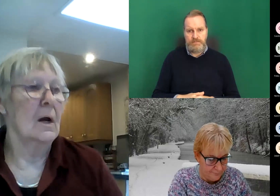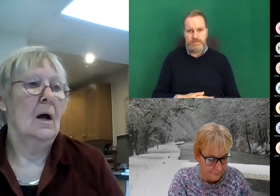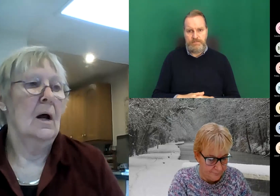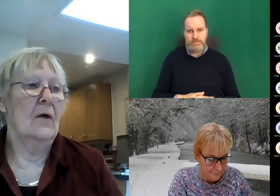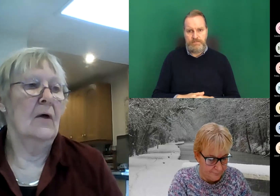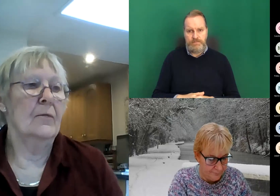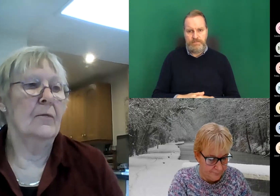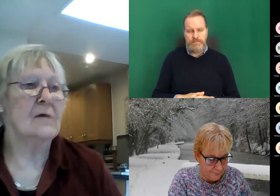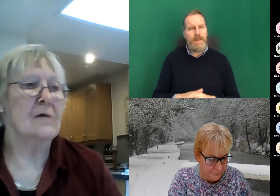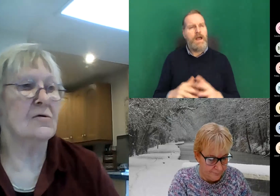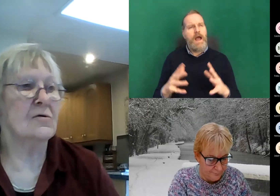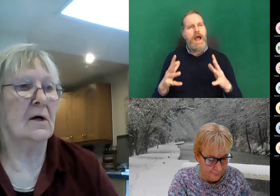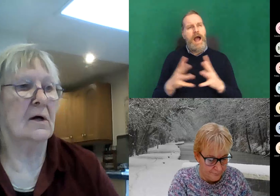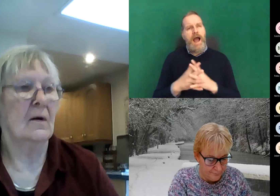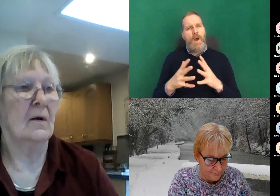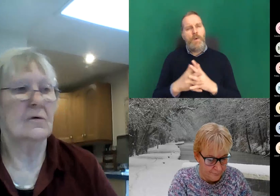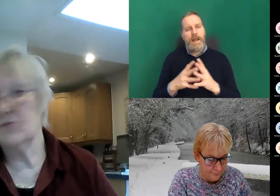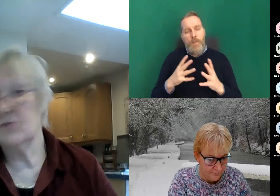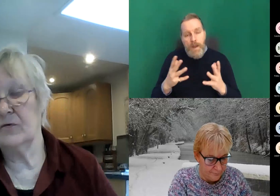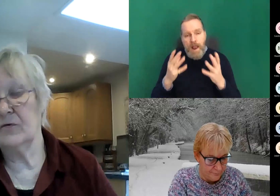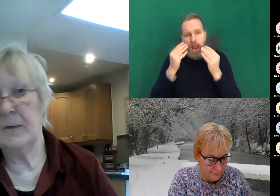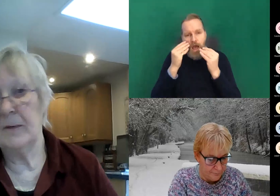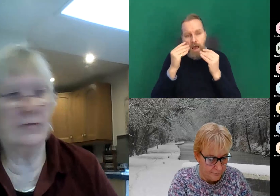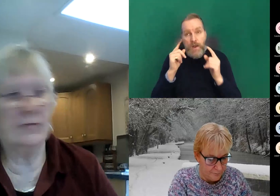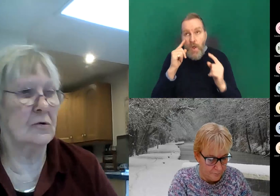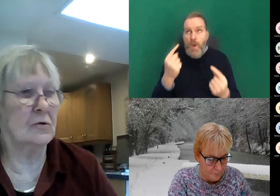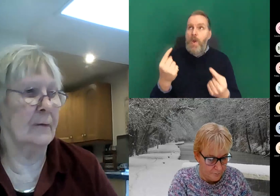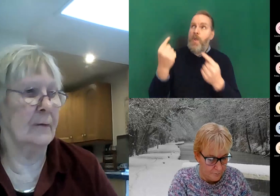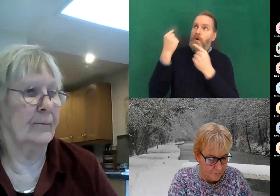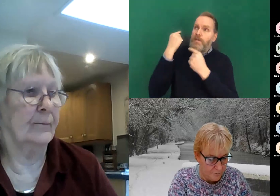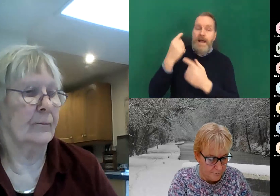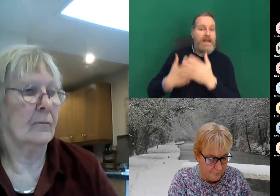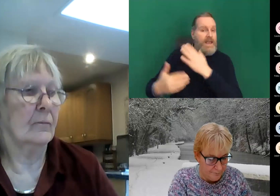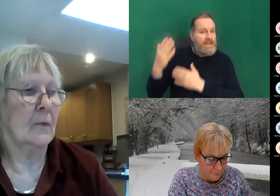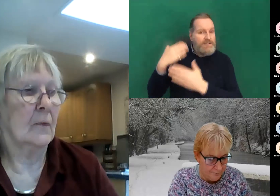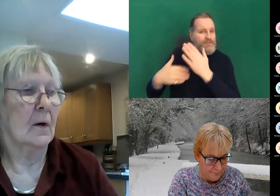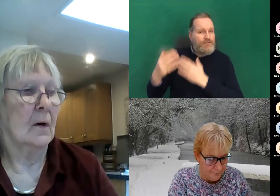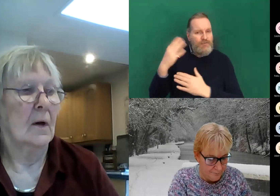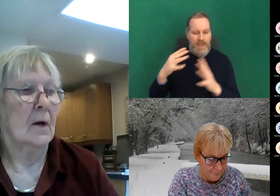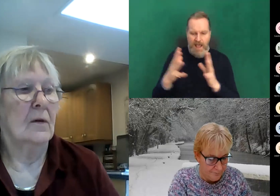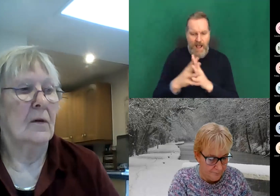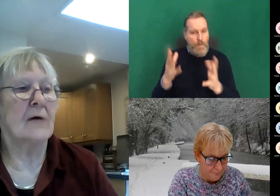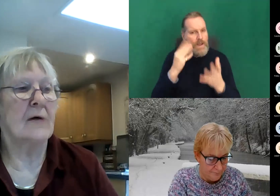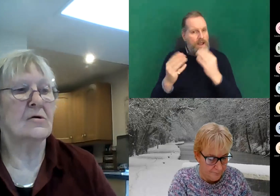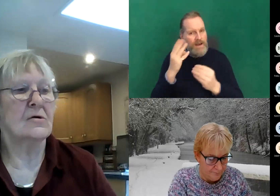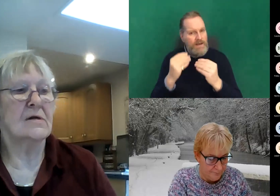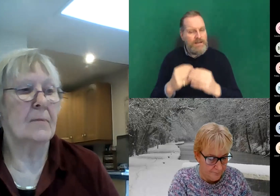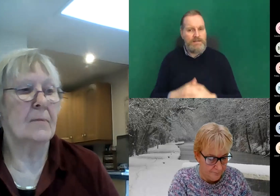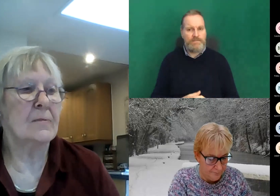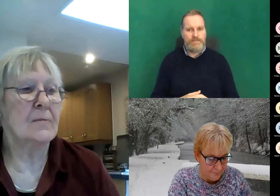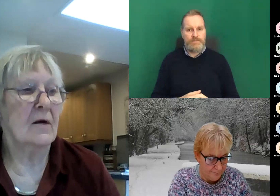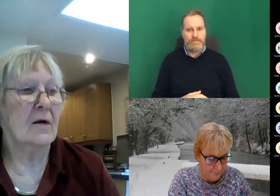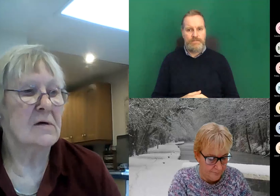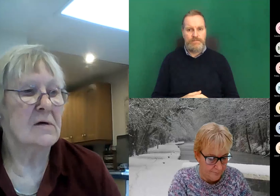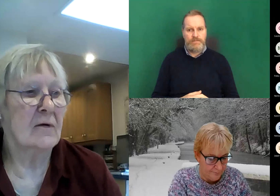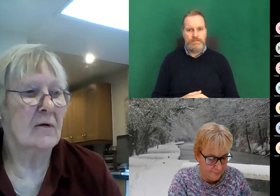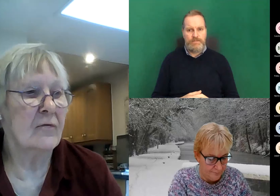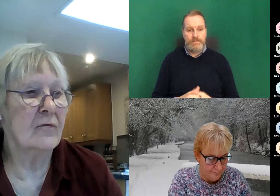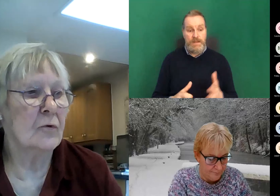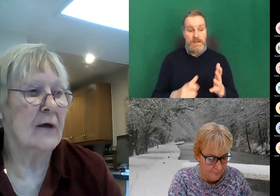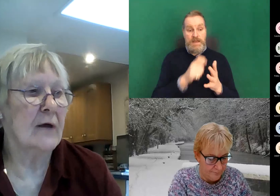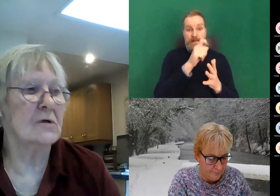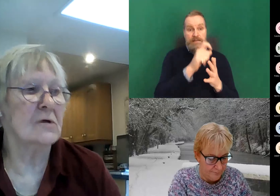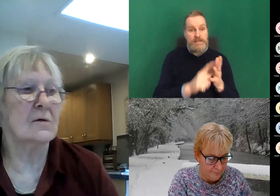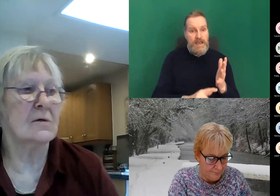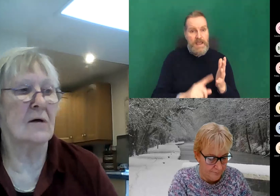we can learn from this history to struggle for a better future. The attacks on disabled people services have